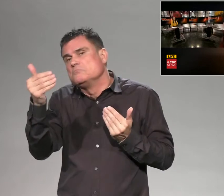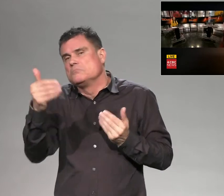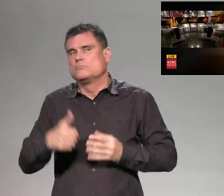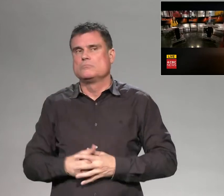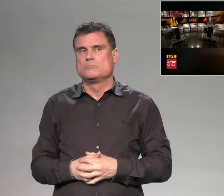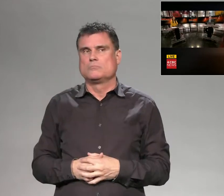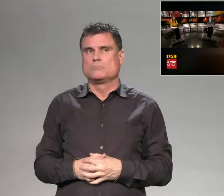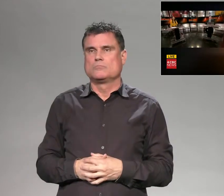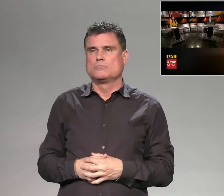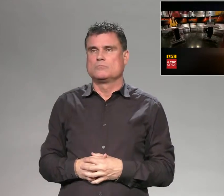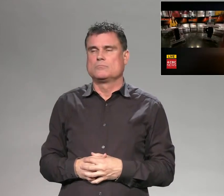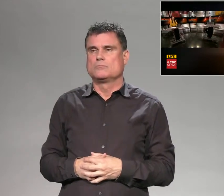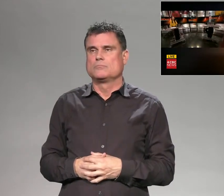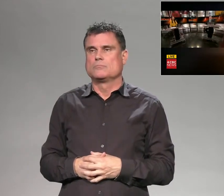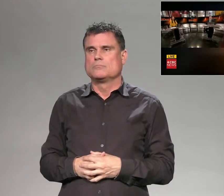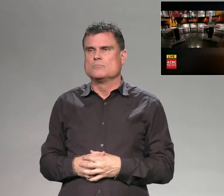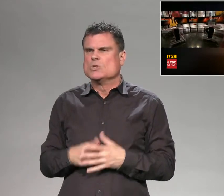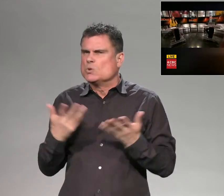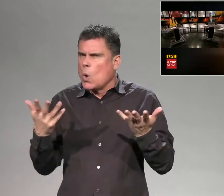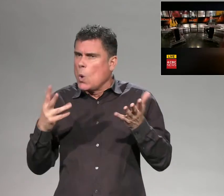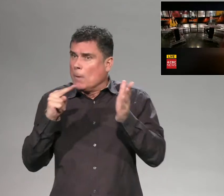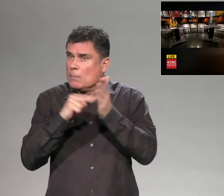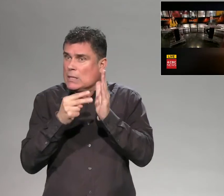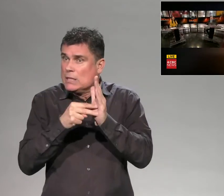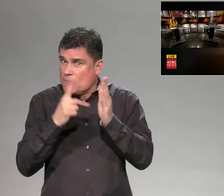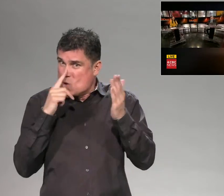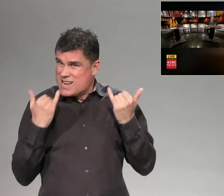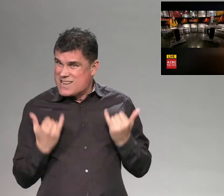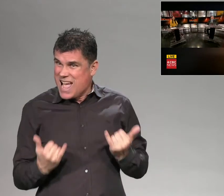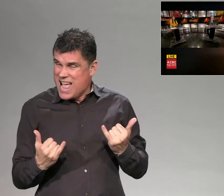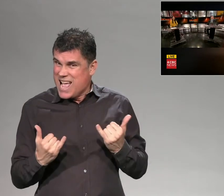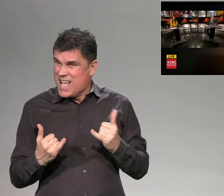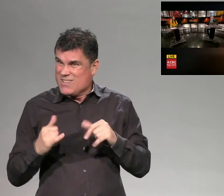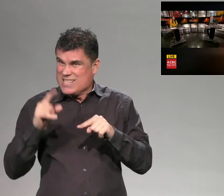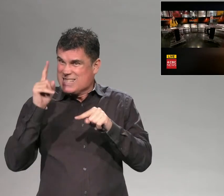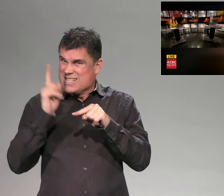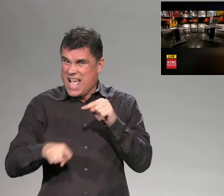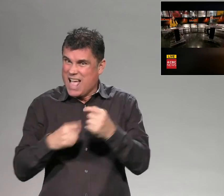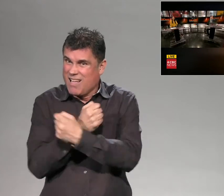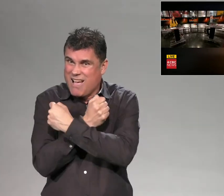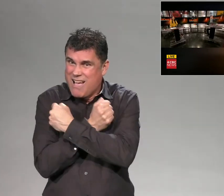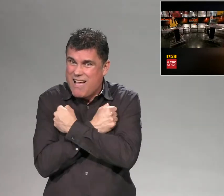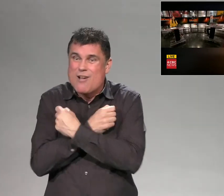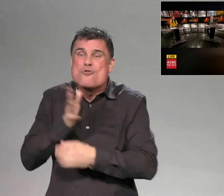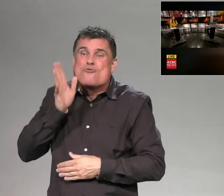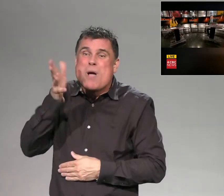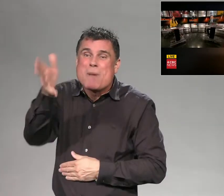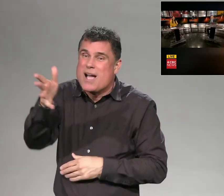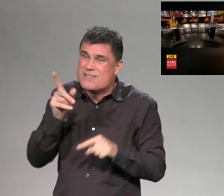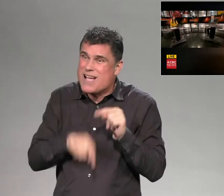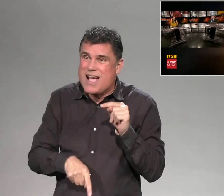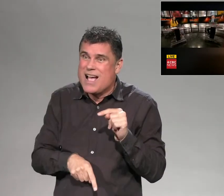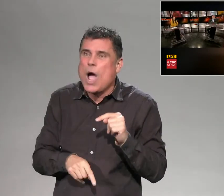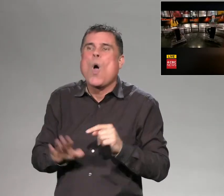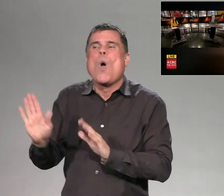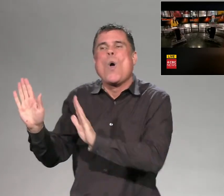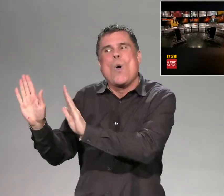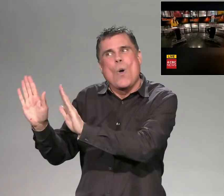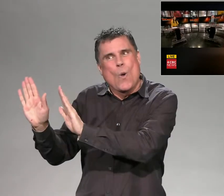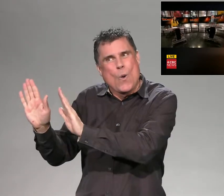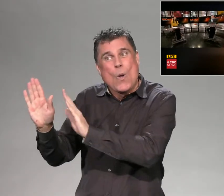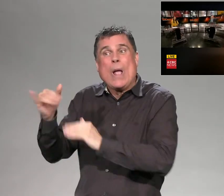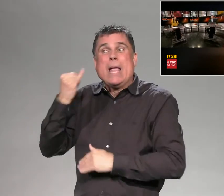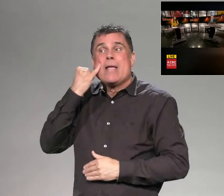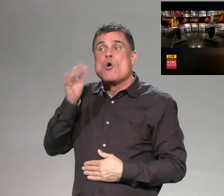But you know, that's the thing. When grandma's protected, then yeah, once she's gone through that period of time